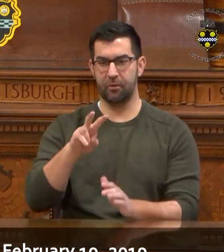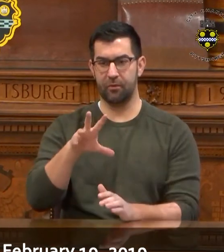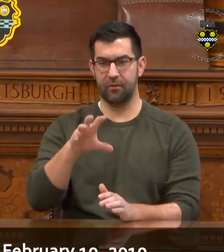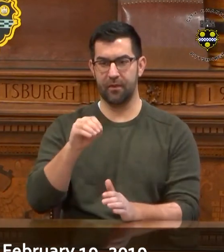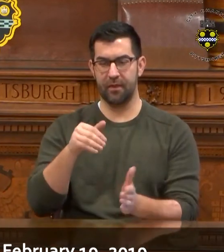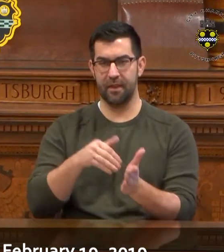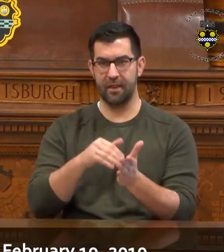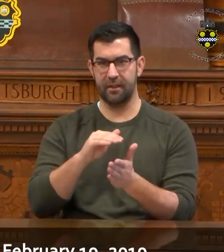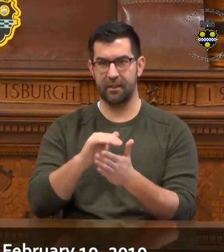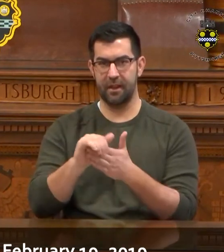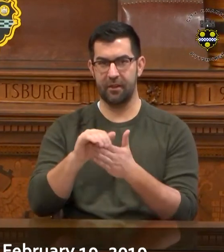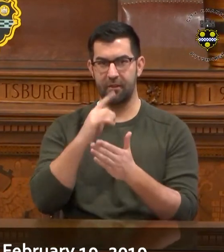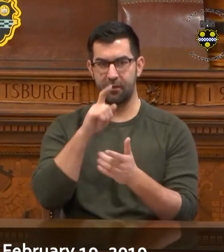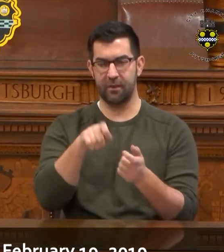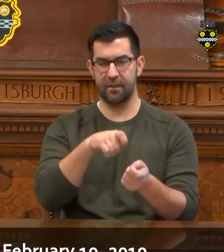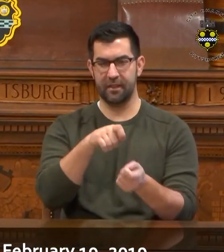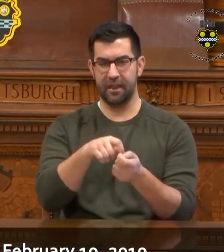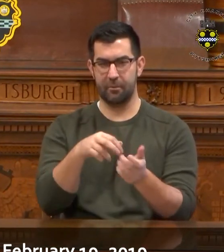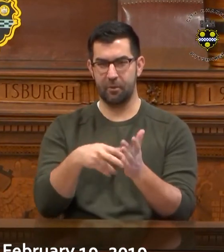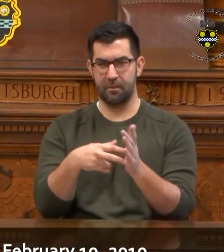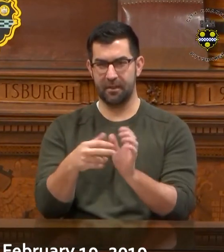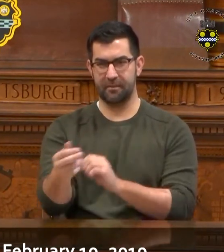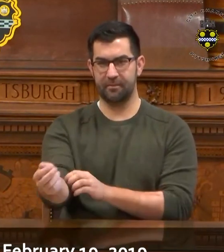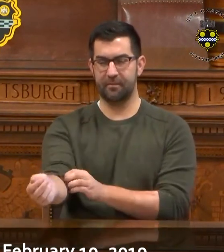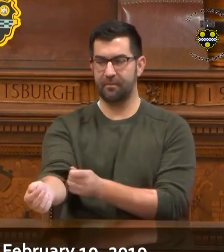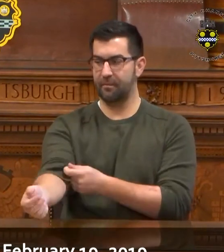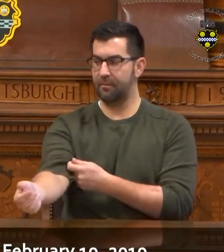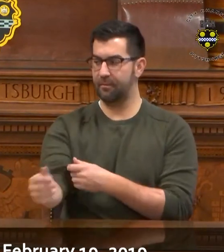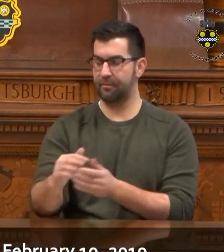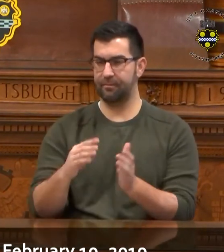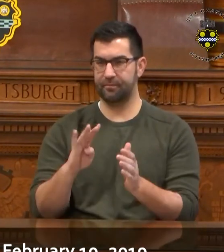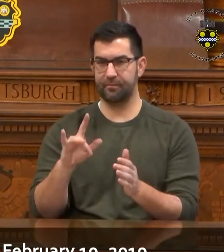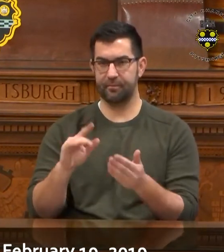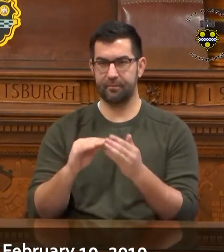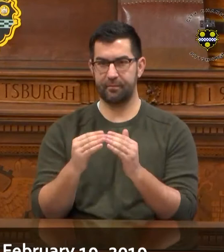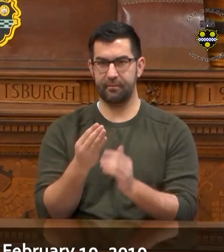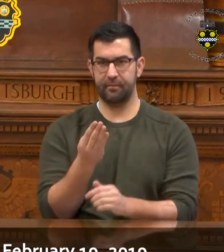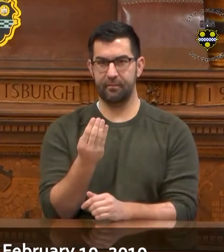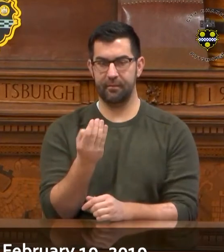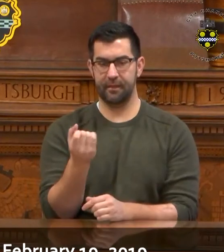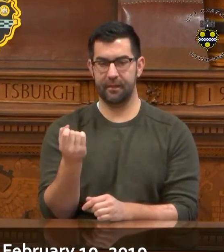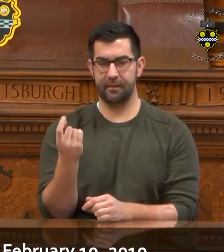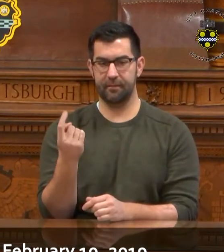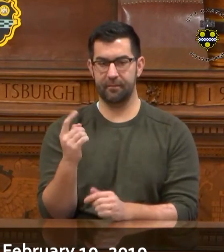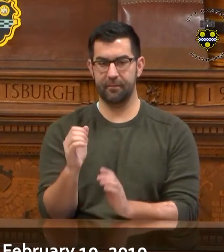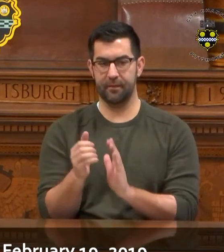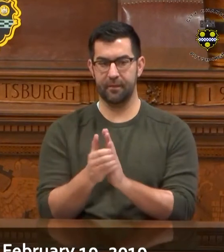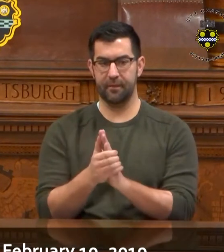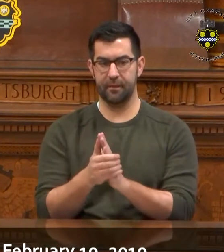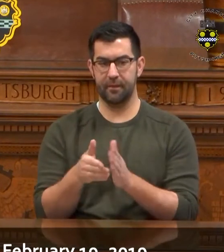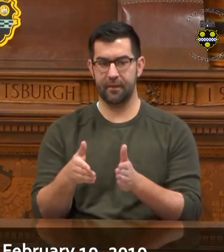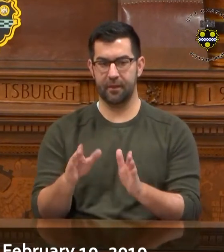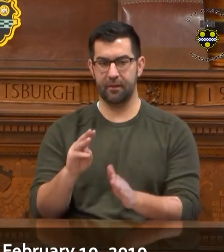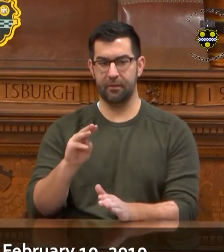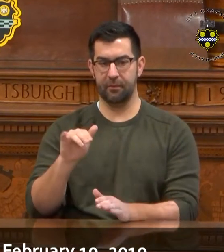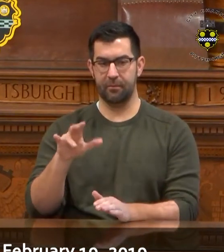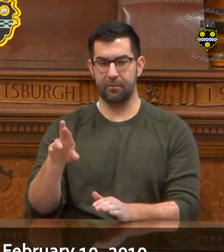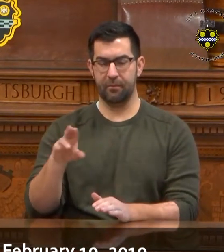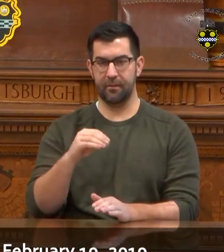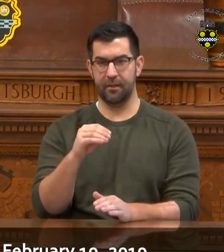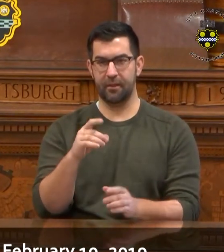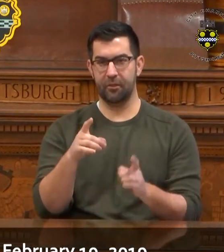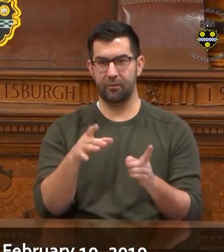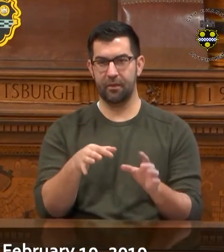$250,000 for this stated purpose. Bill number 1411, resolution authorizing the mayor and